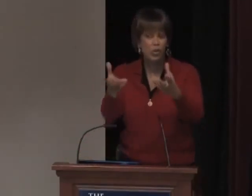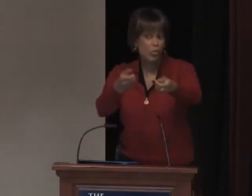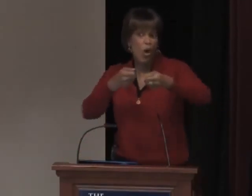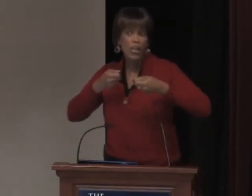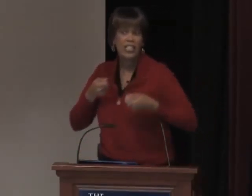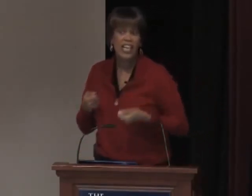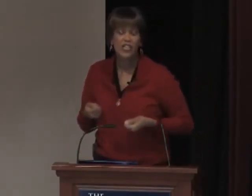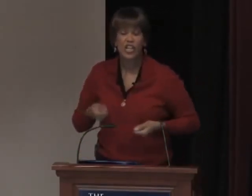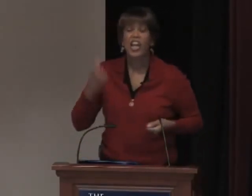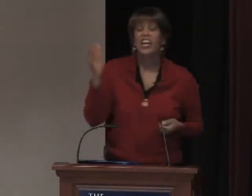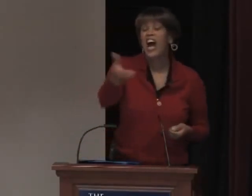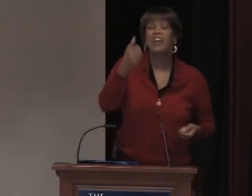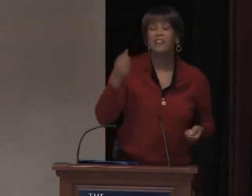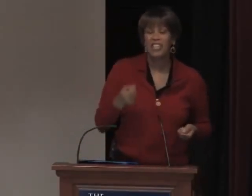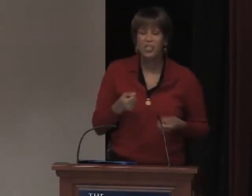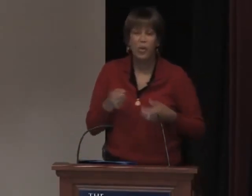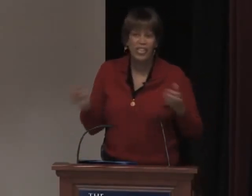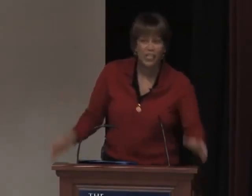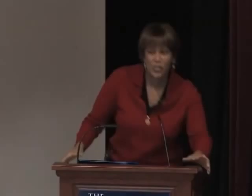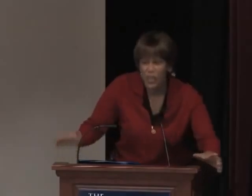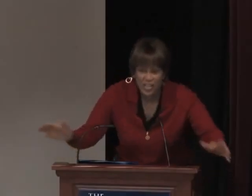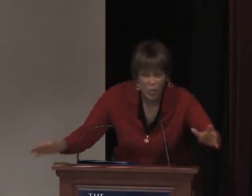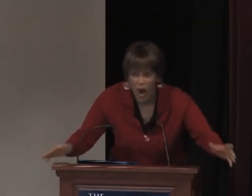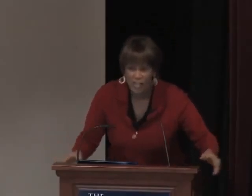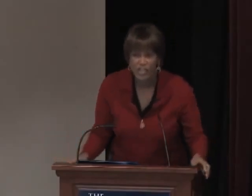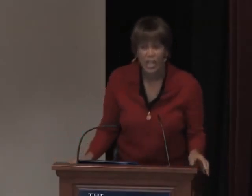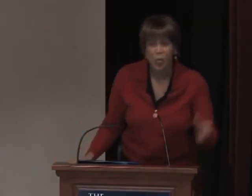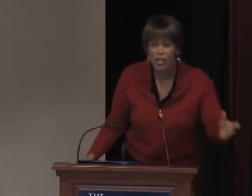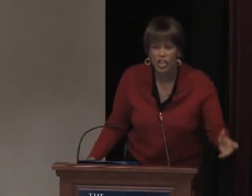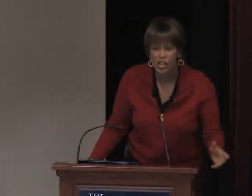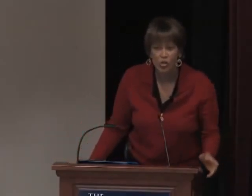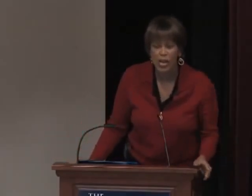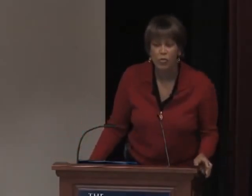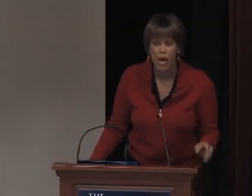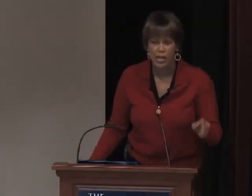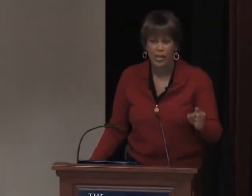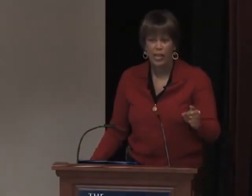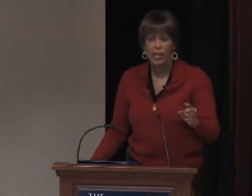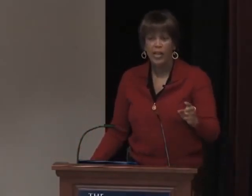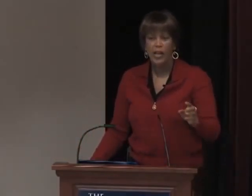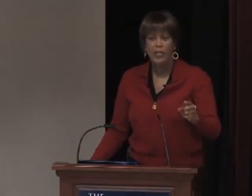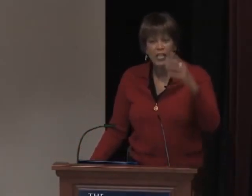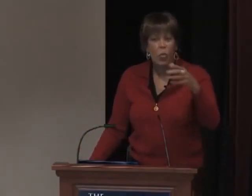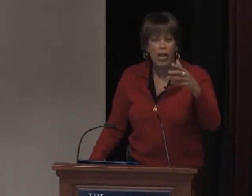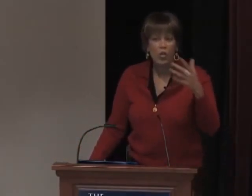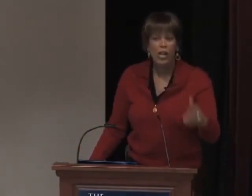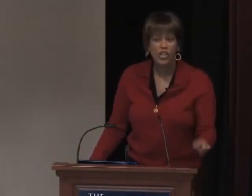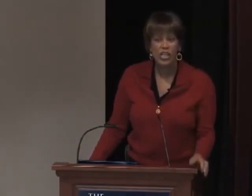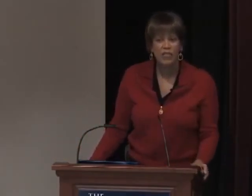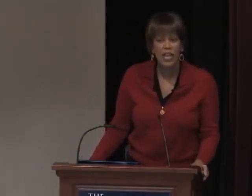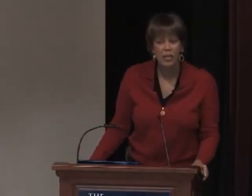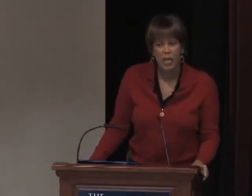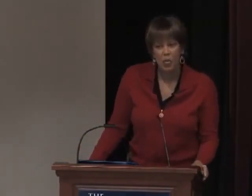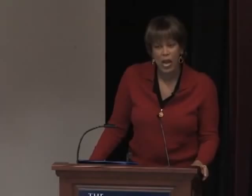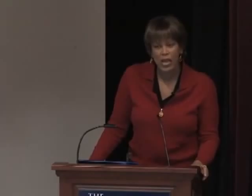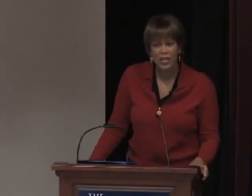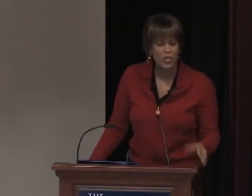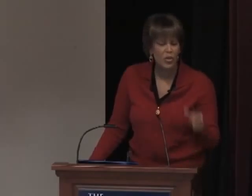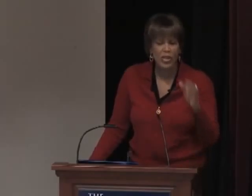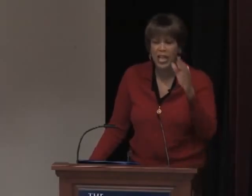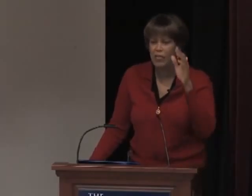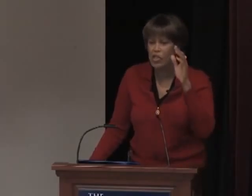is what draws attention. Conflict is what gets you to watch. It's like watching a train wreck. That's why you watch TV in many